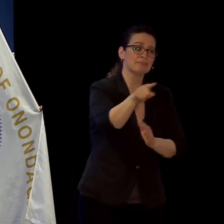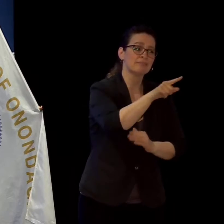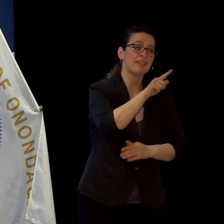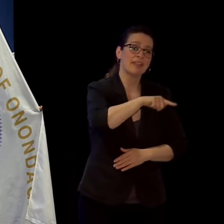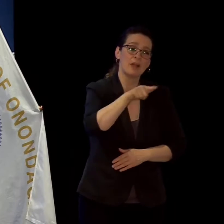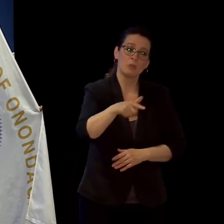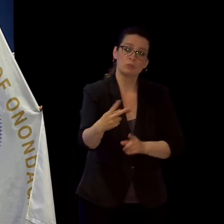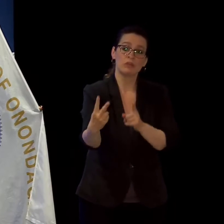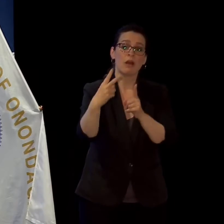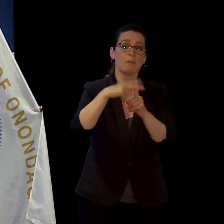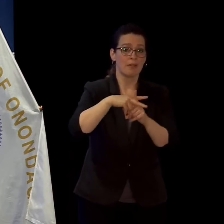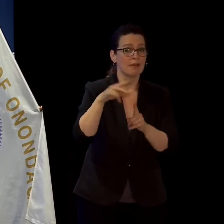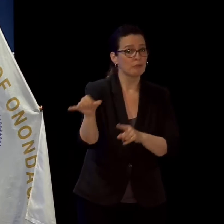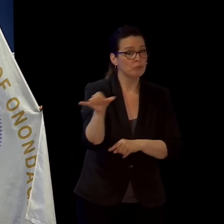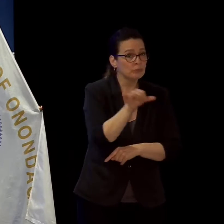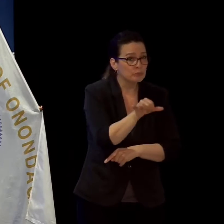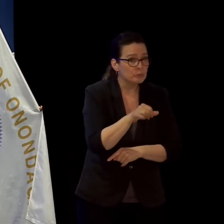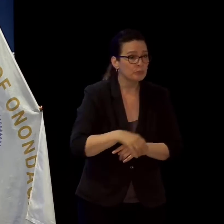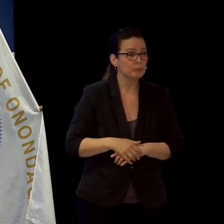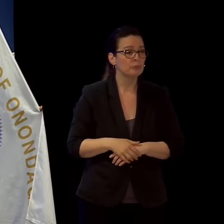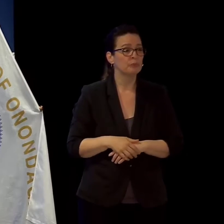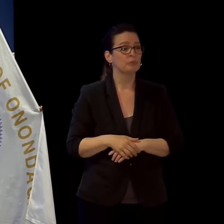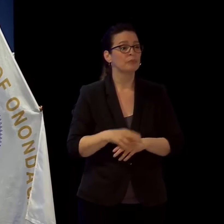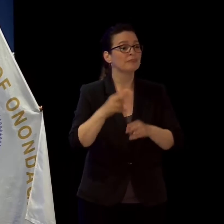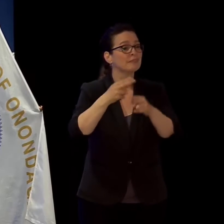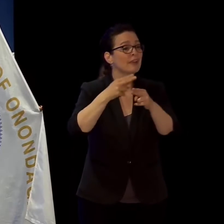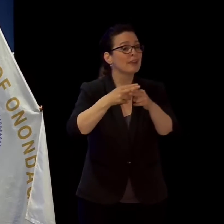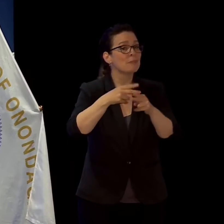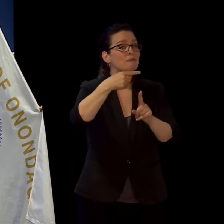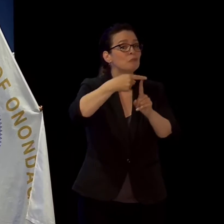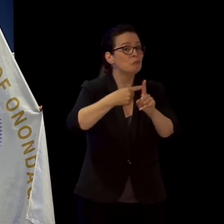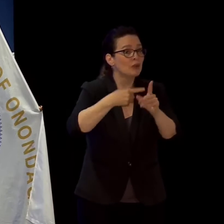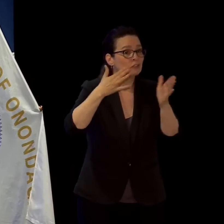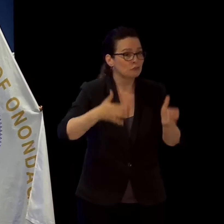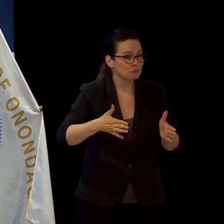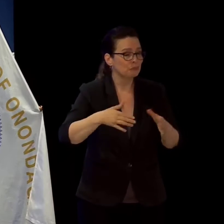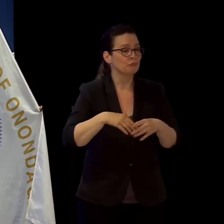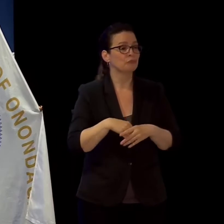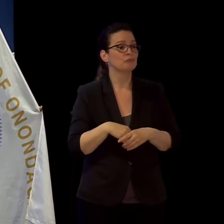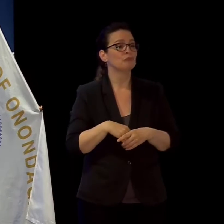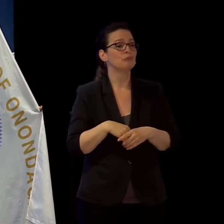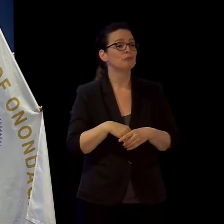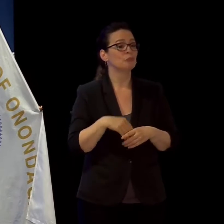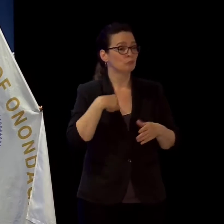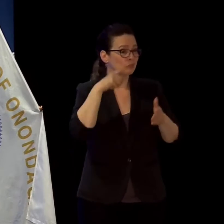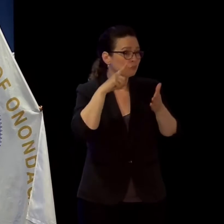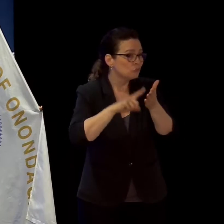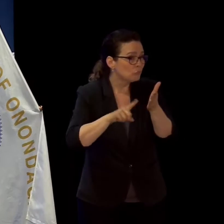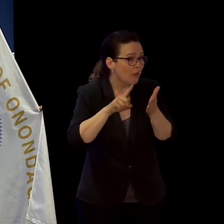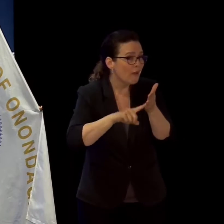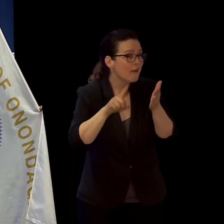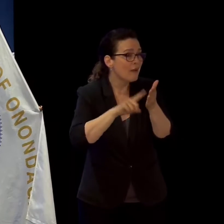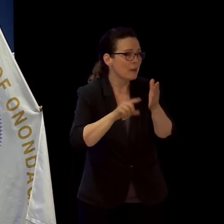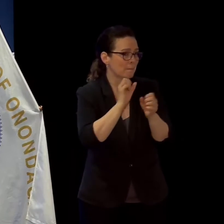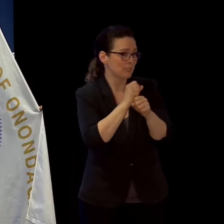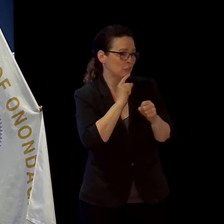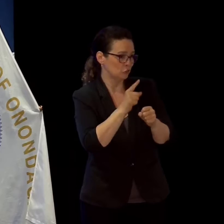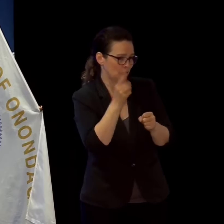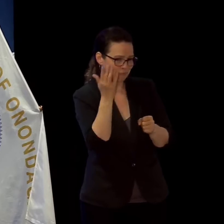on behalf of the tenant. We have various ways where we can check for other eligibility to try